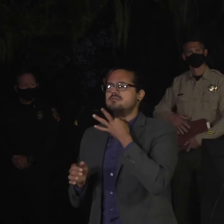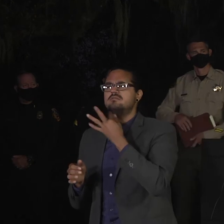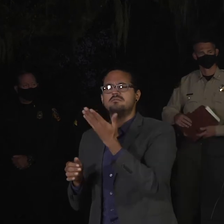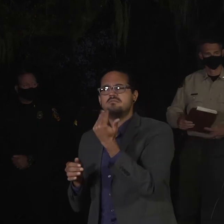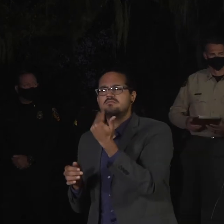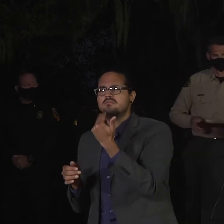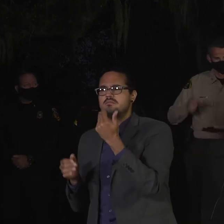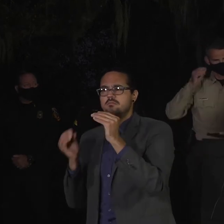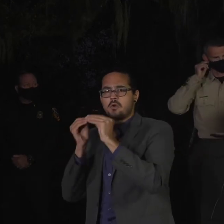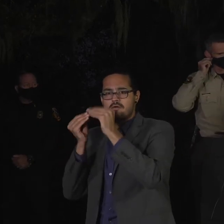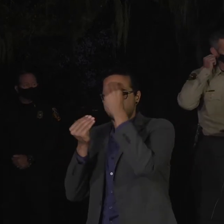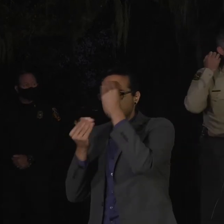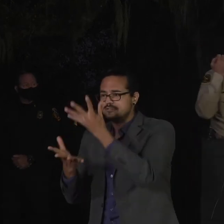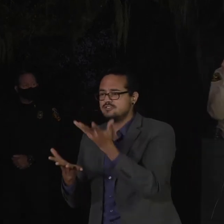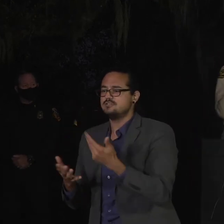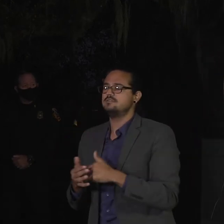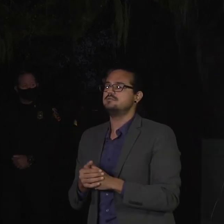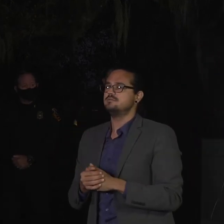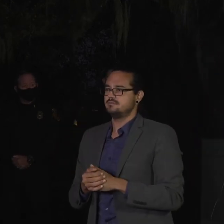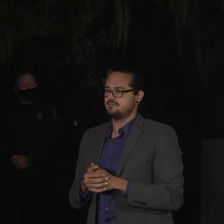office.